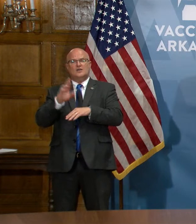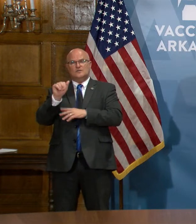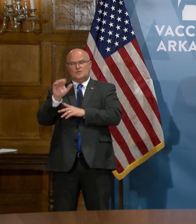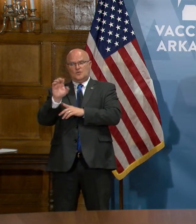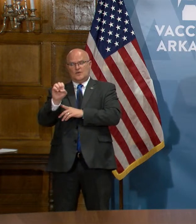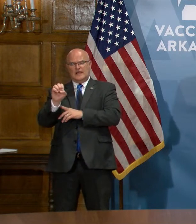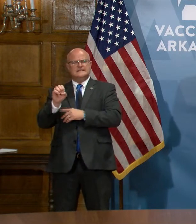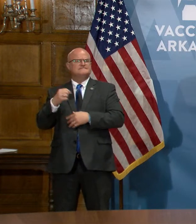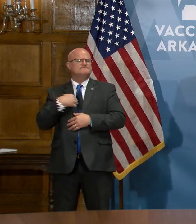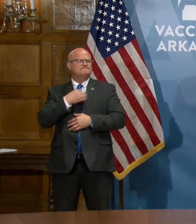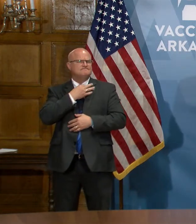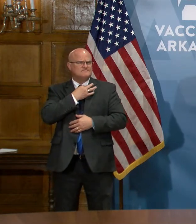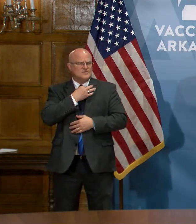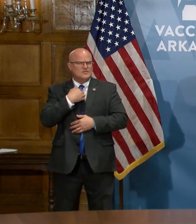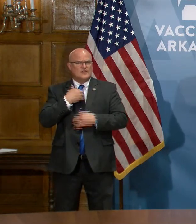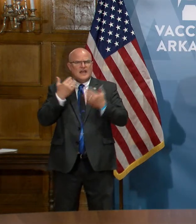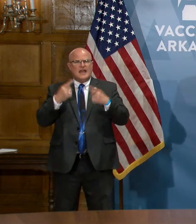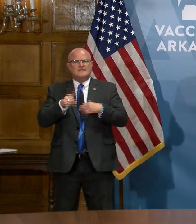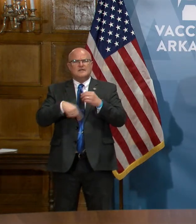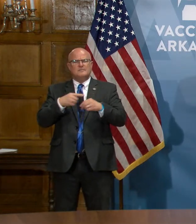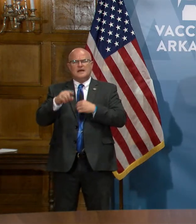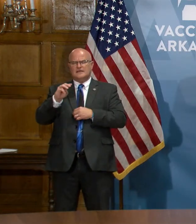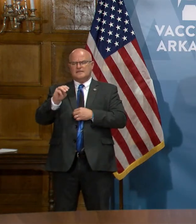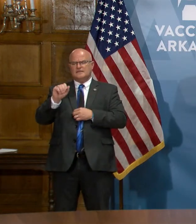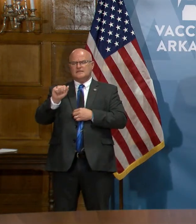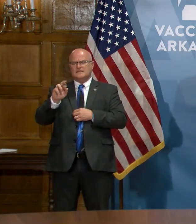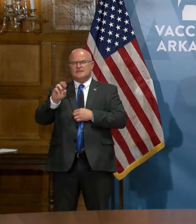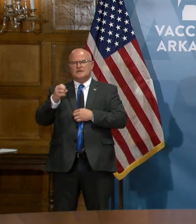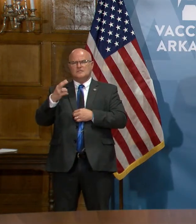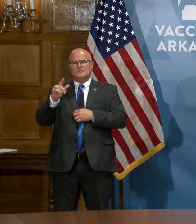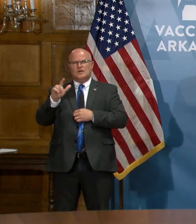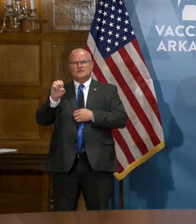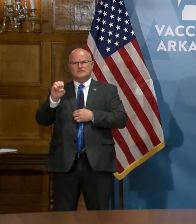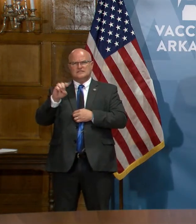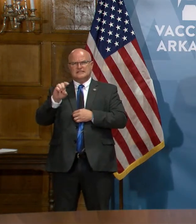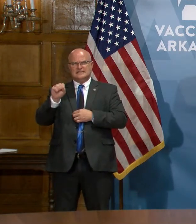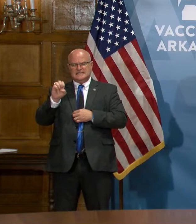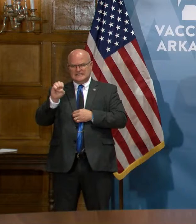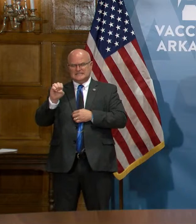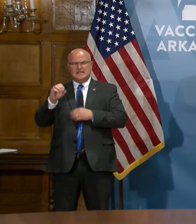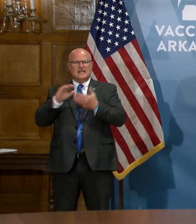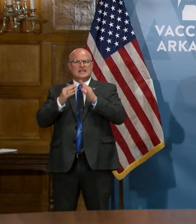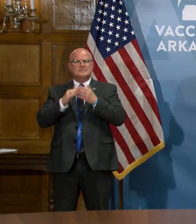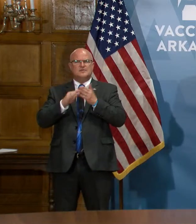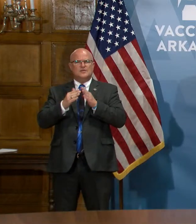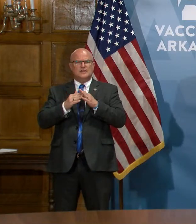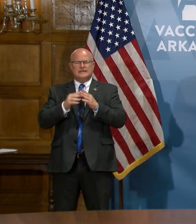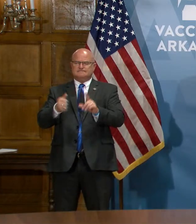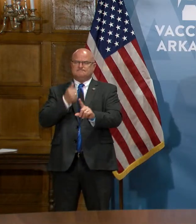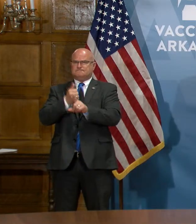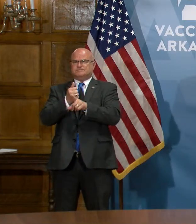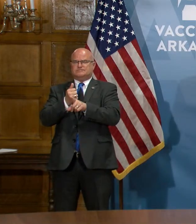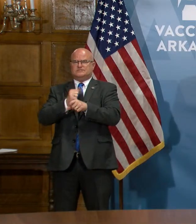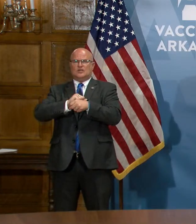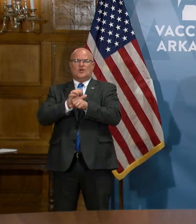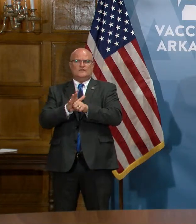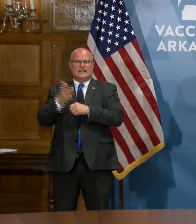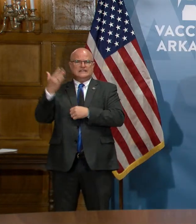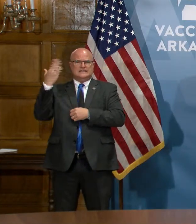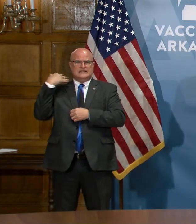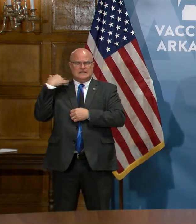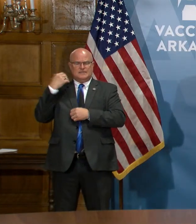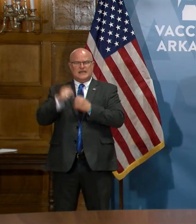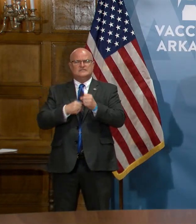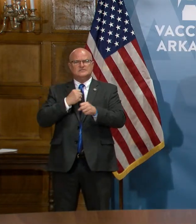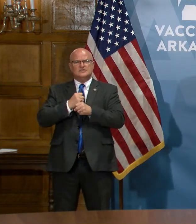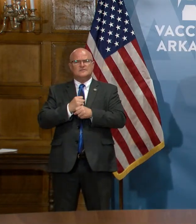ethnicity. I was curious if you had any data about the Marshallese community, since that was a population that was very hardly hit by COVID-19 through the